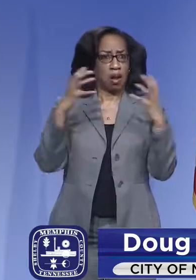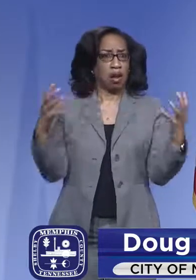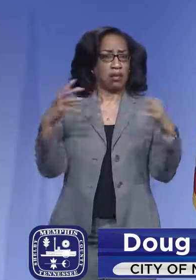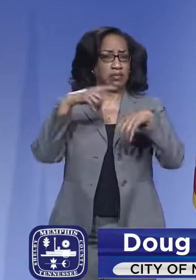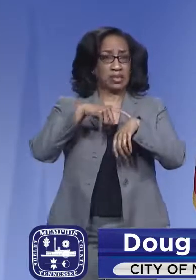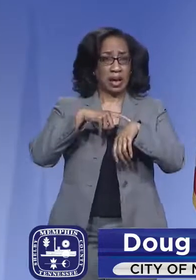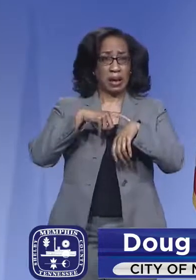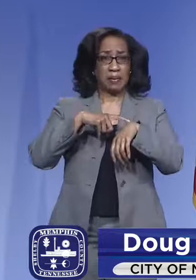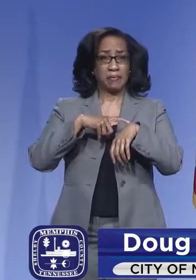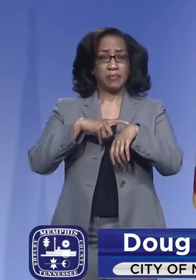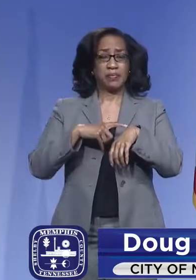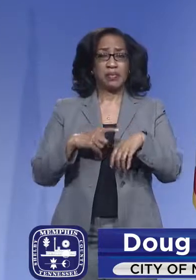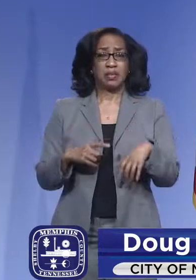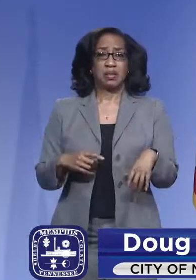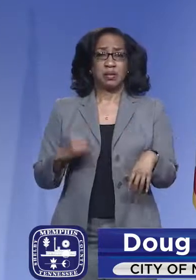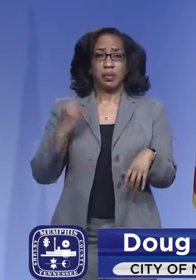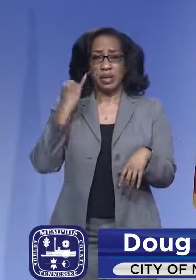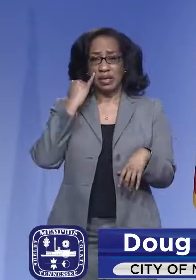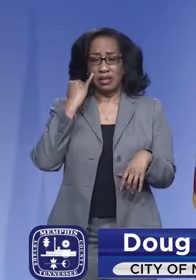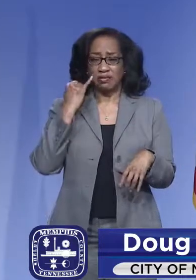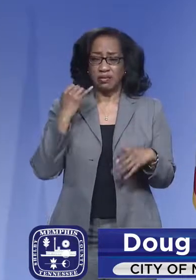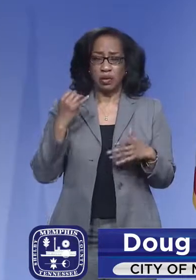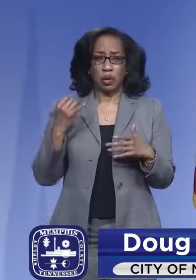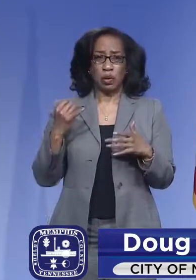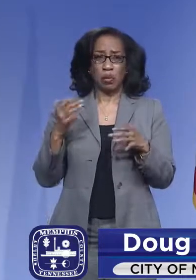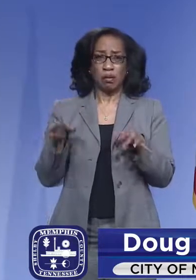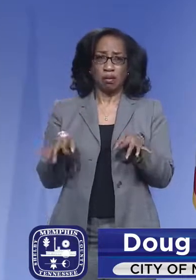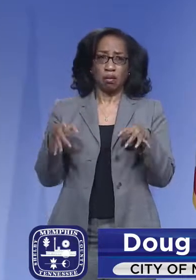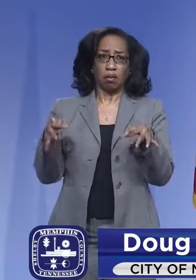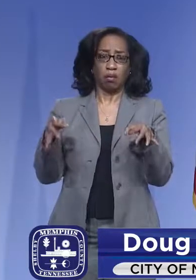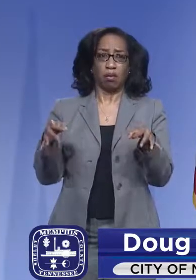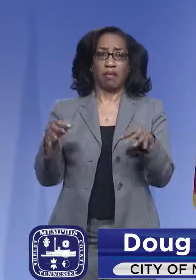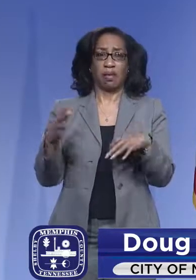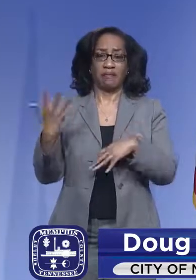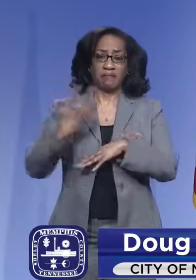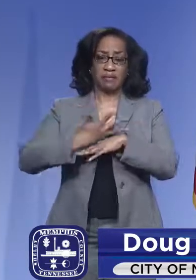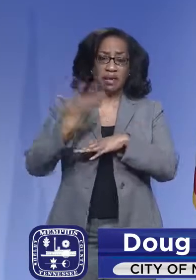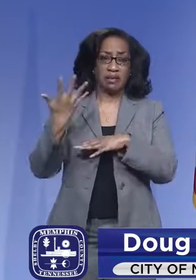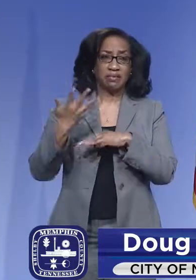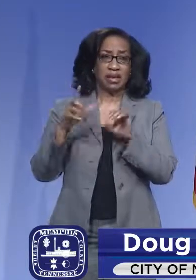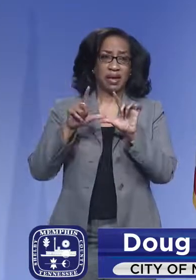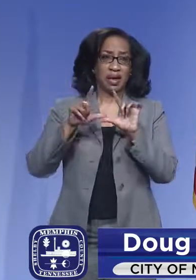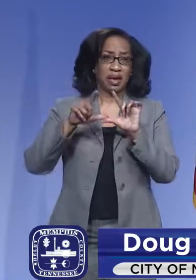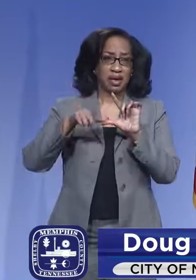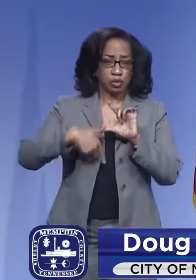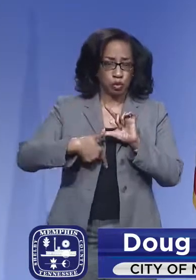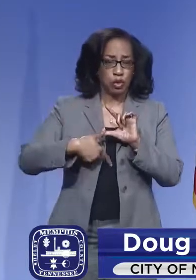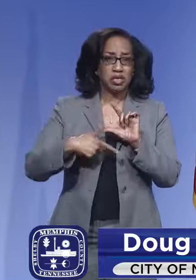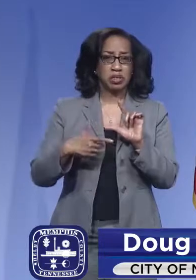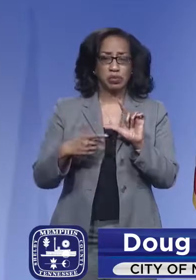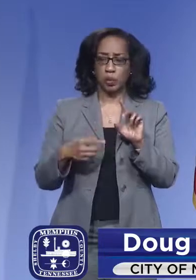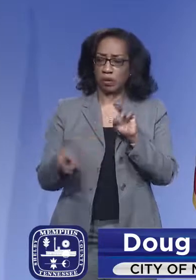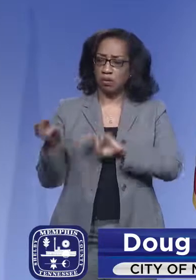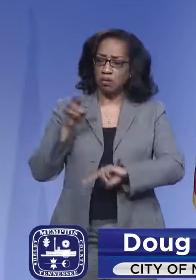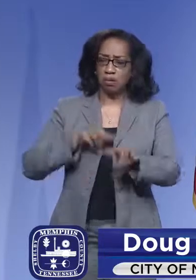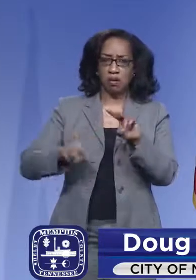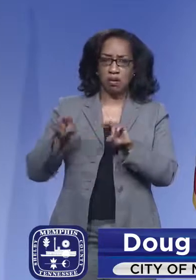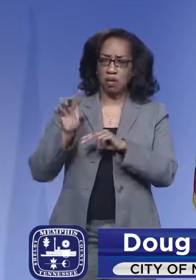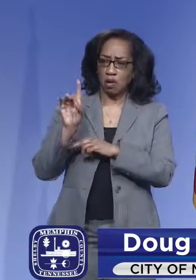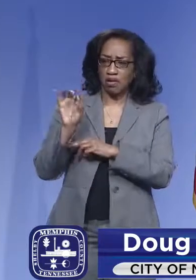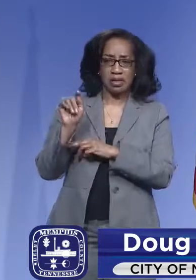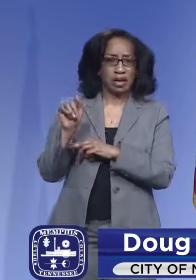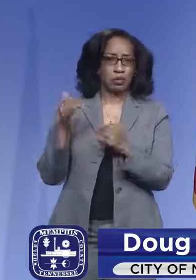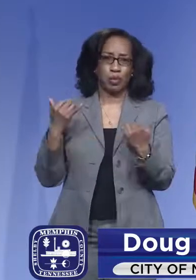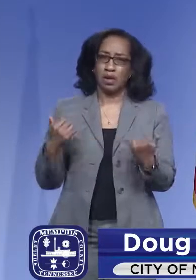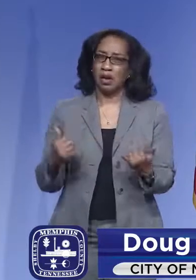you get into that 5-day kind of expiration, and that's what we monitor very closely. We're not at risk